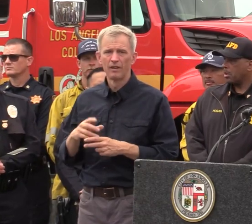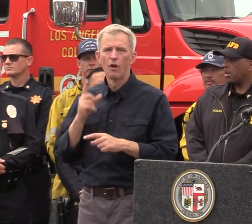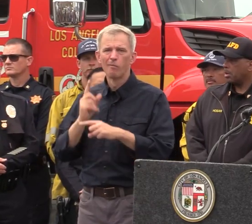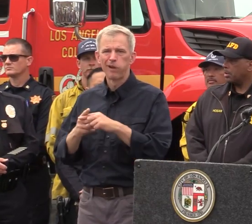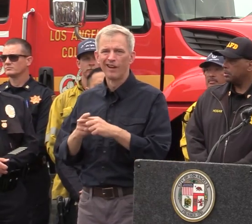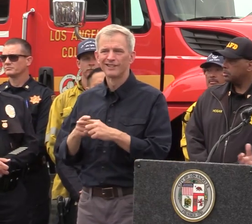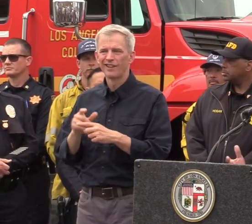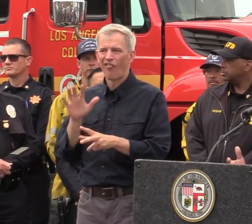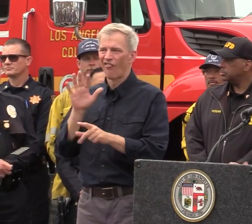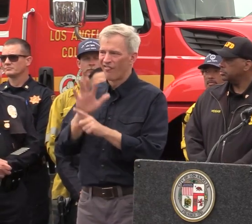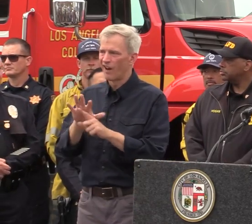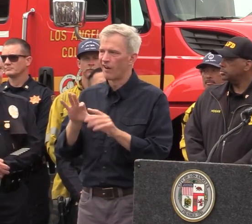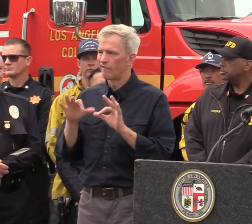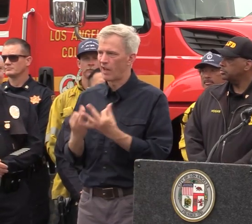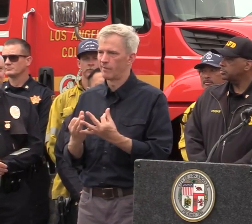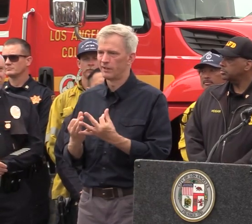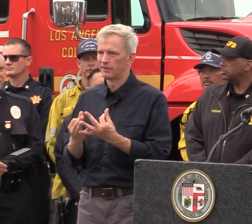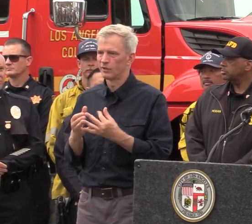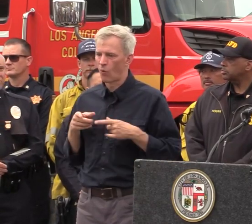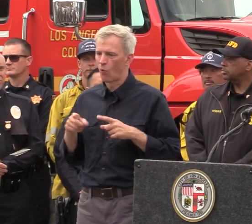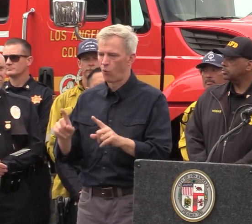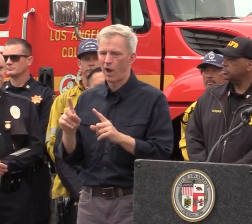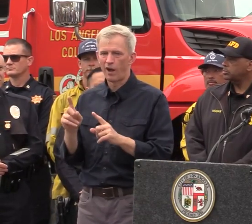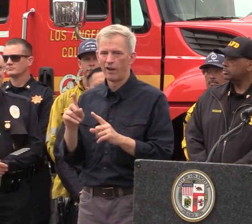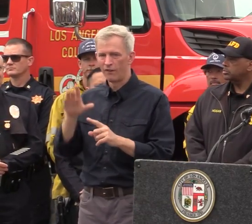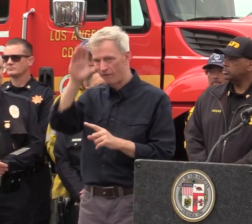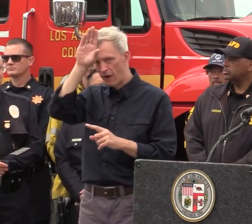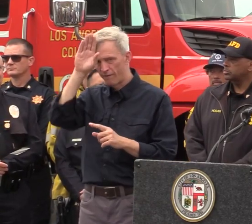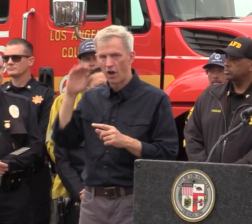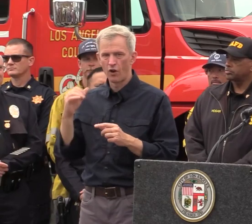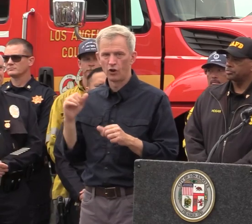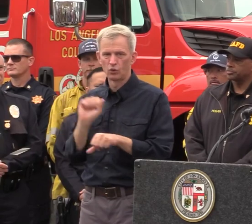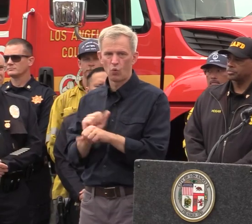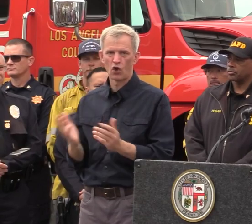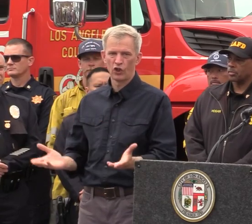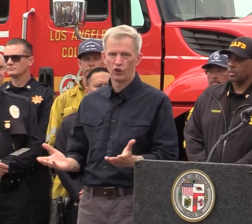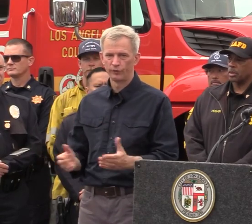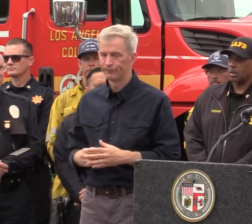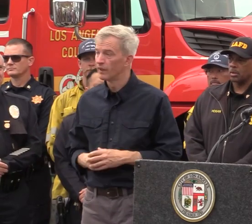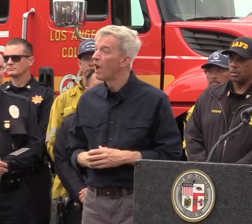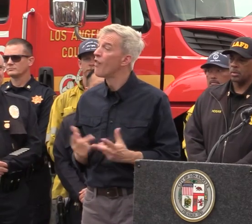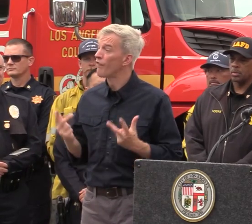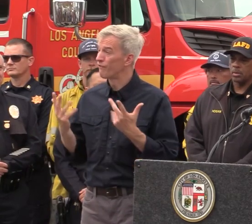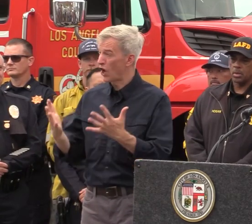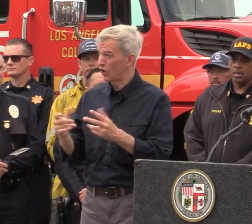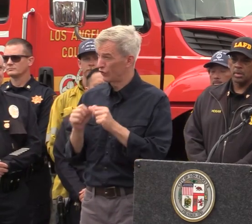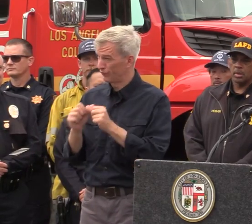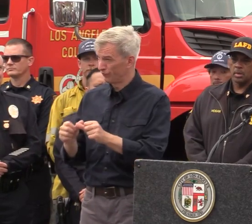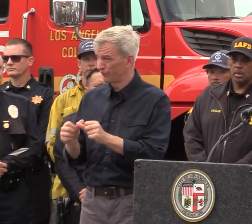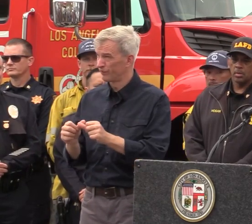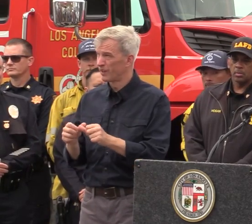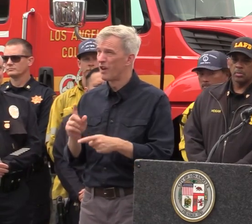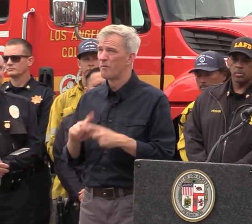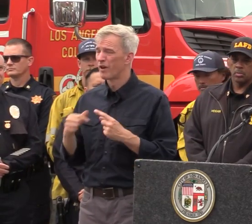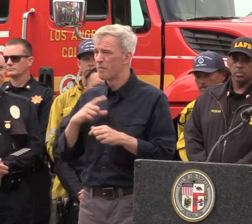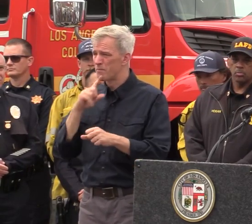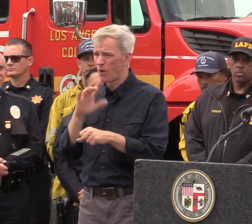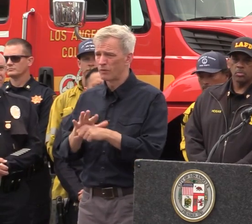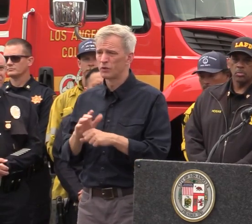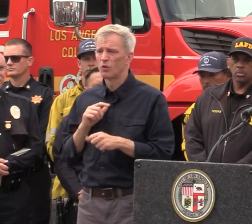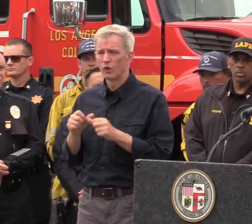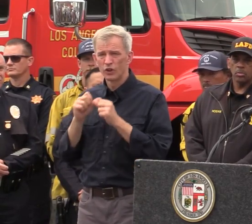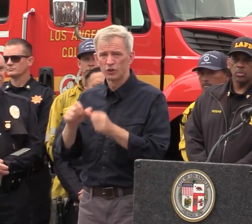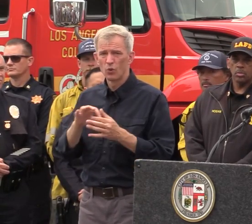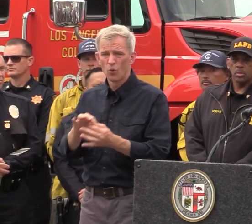to support them while they're working here today. The fire remains active, but I assure you we will continue to coordinate and devote